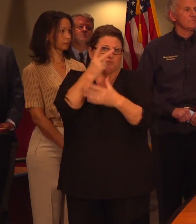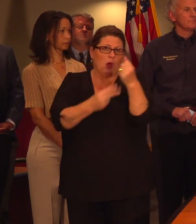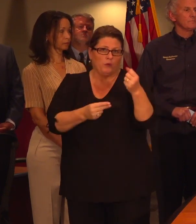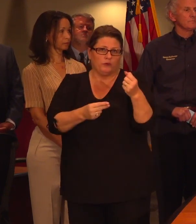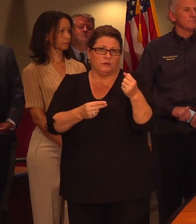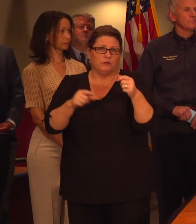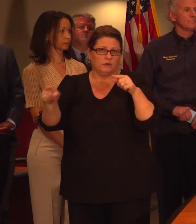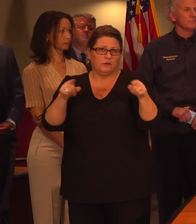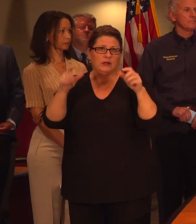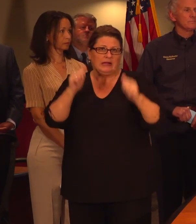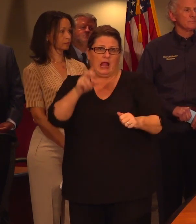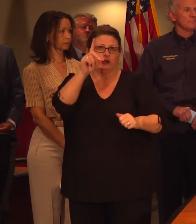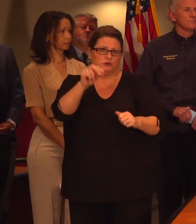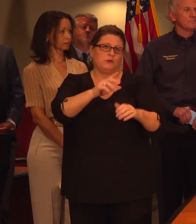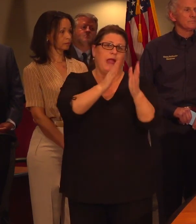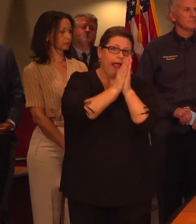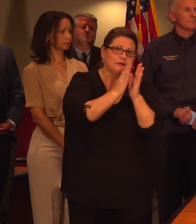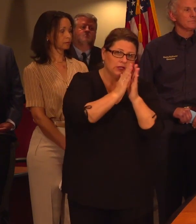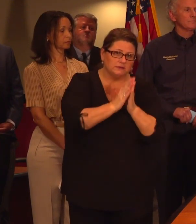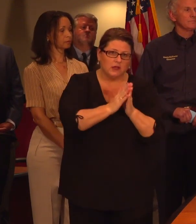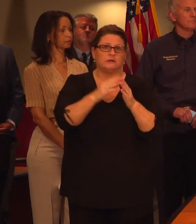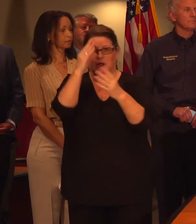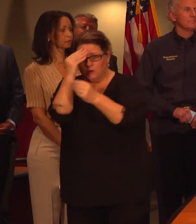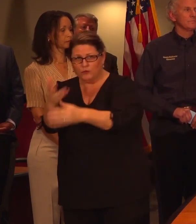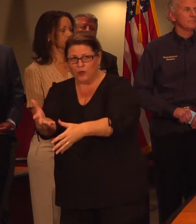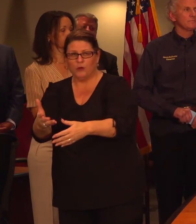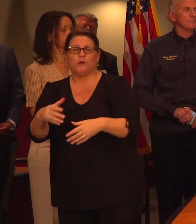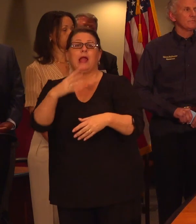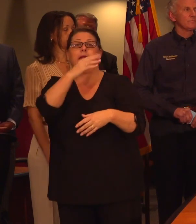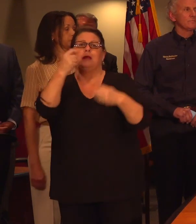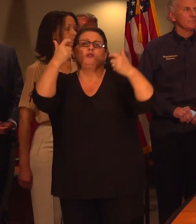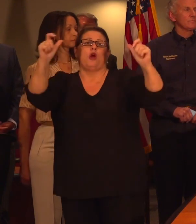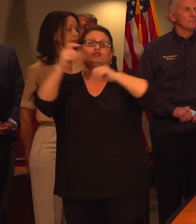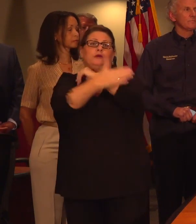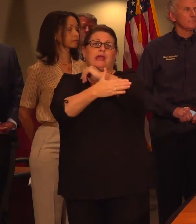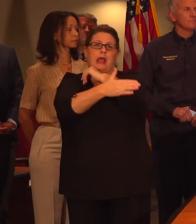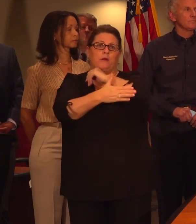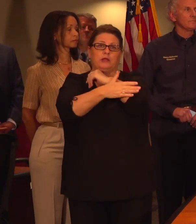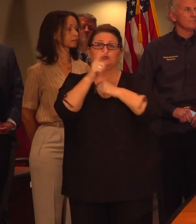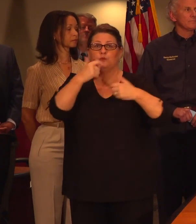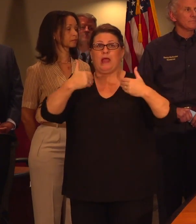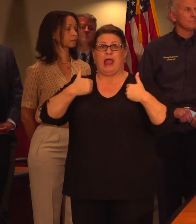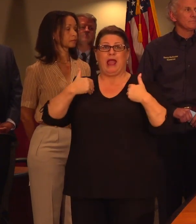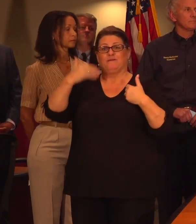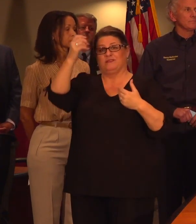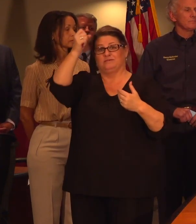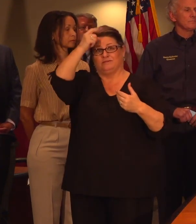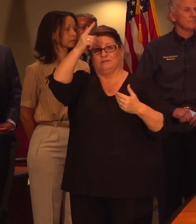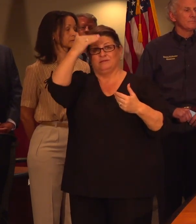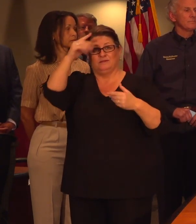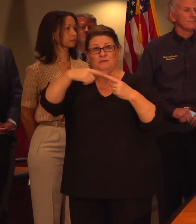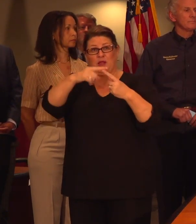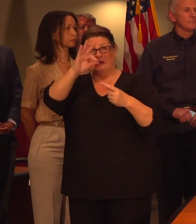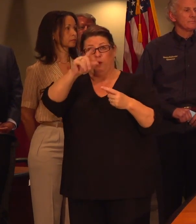And then there's also where the larger counties, the counties with more 911 capabilities would be able to have a system